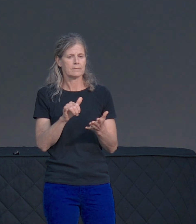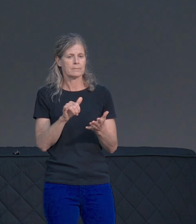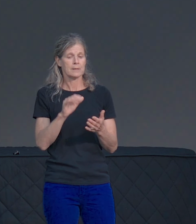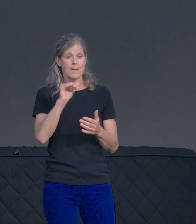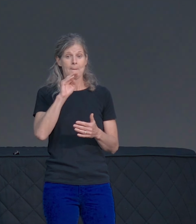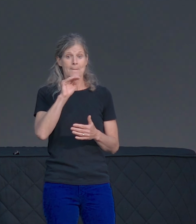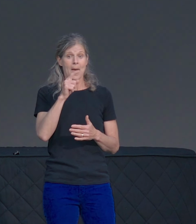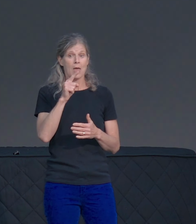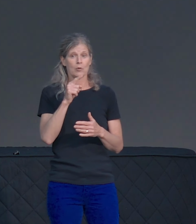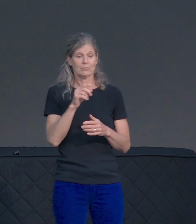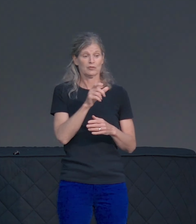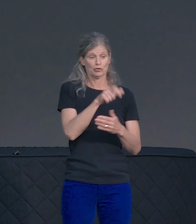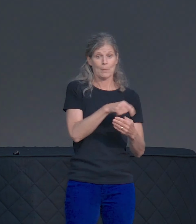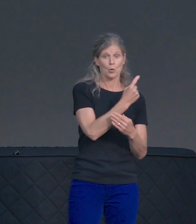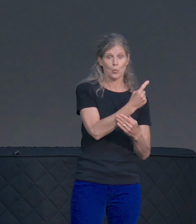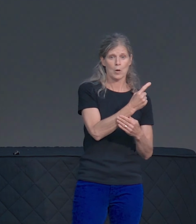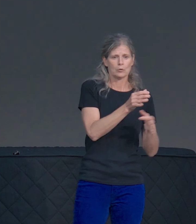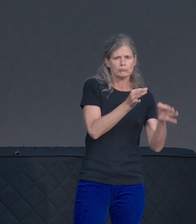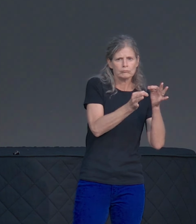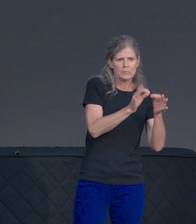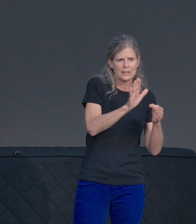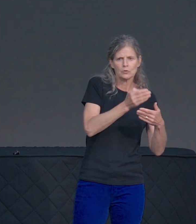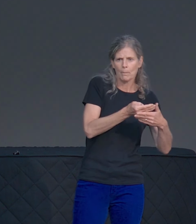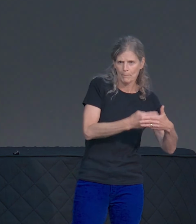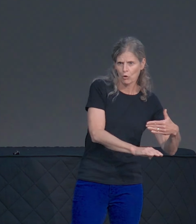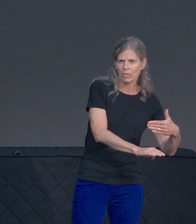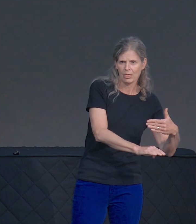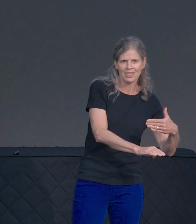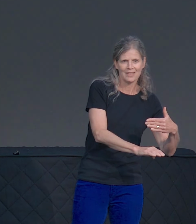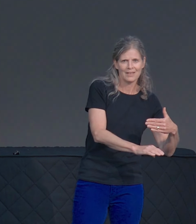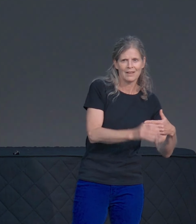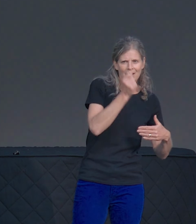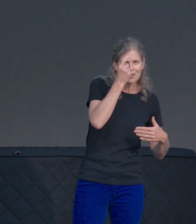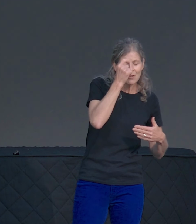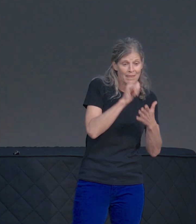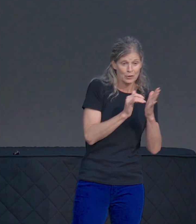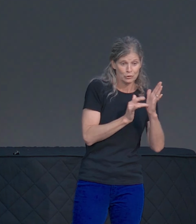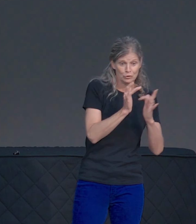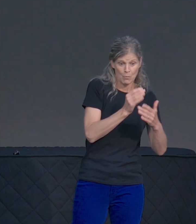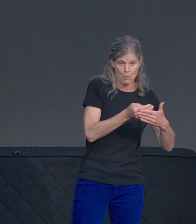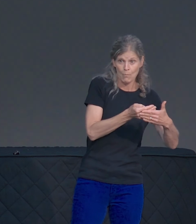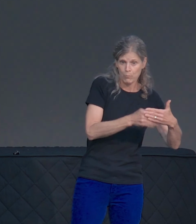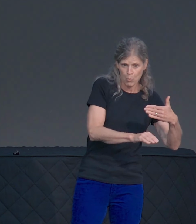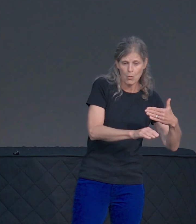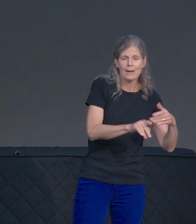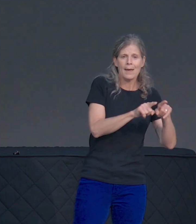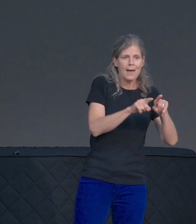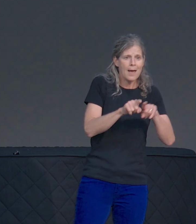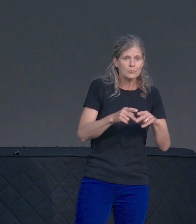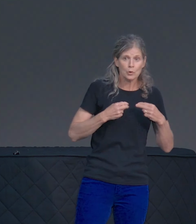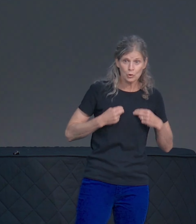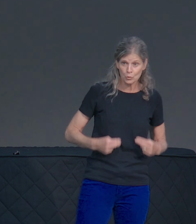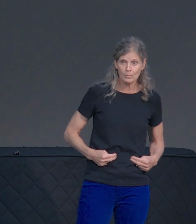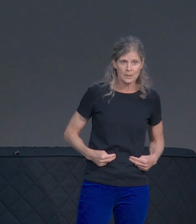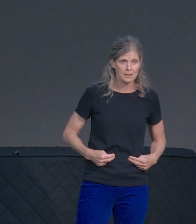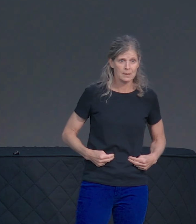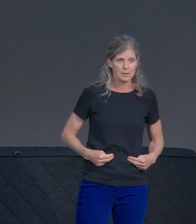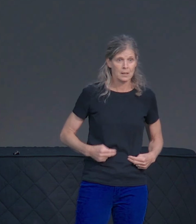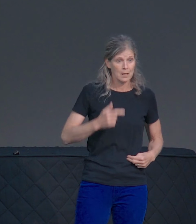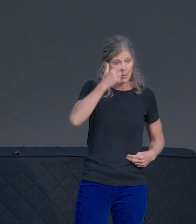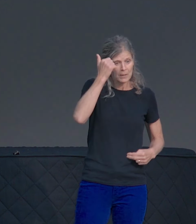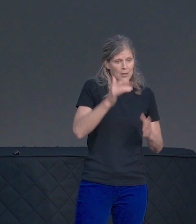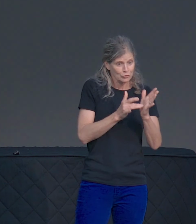back in chapter 1 the story of his birth. We need to know that Jesus was born as a human because